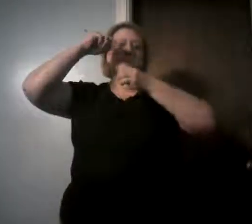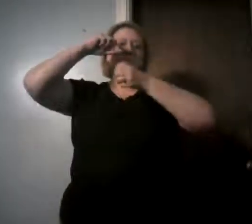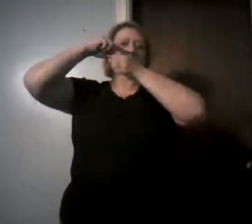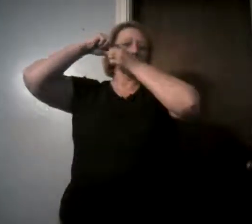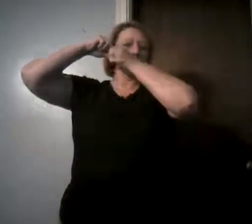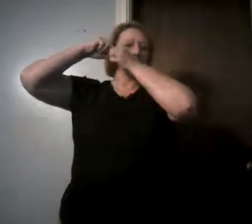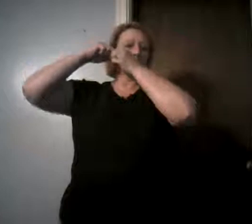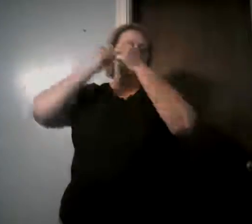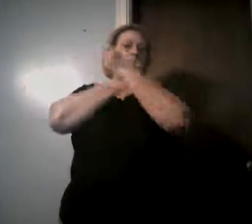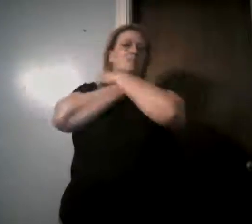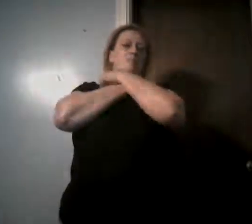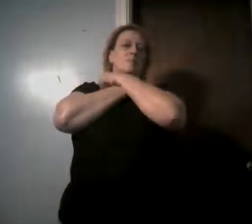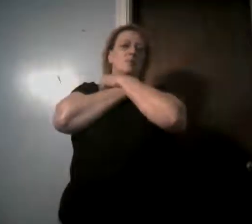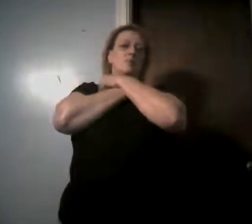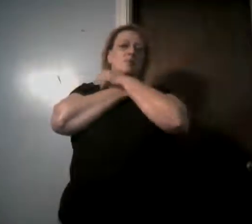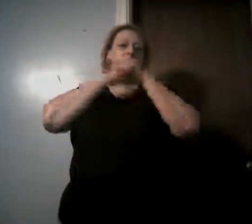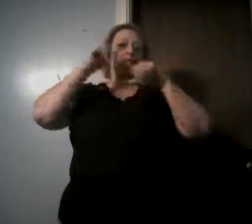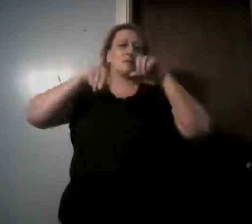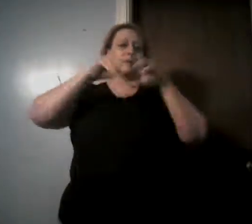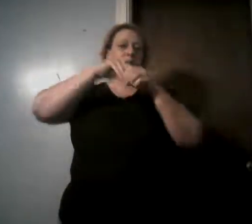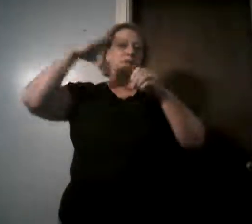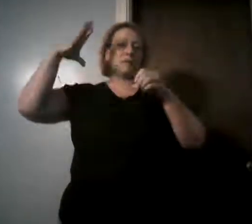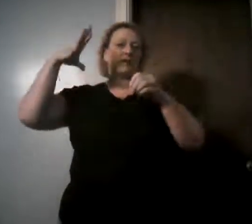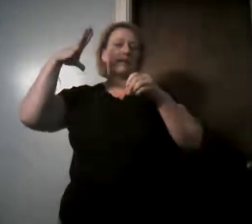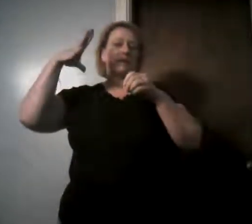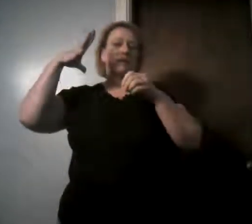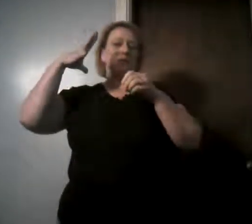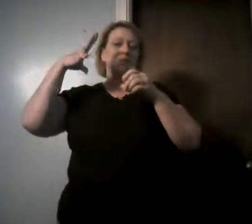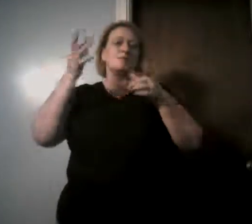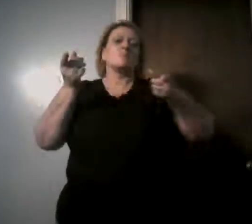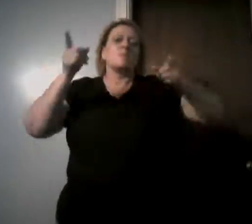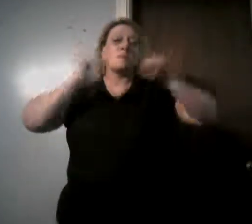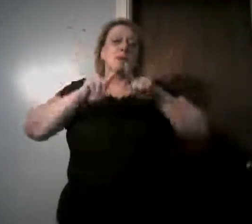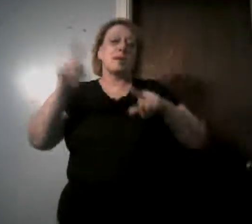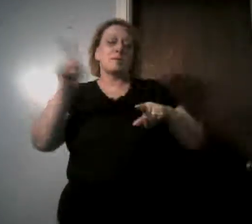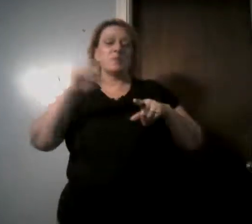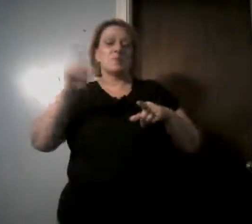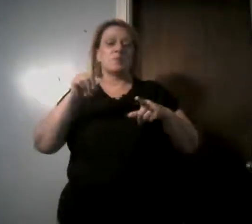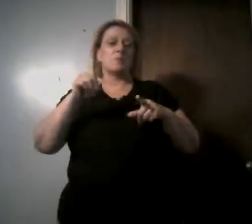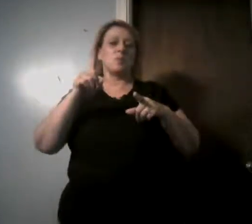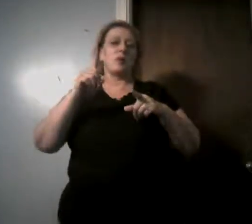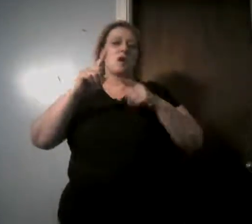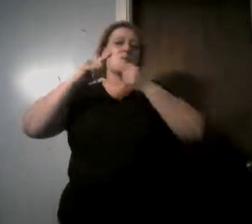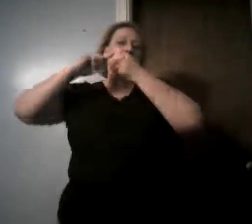Abscesses can occur any place like teeth, skin, and scalp.